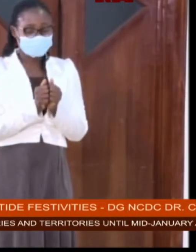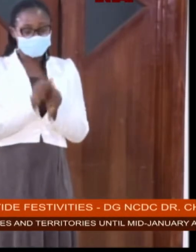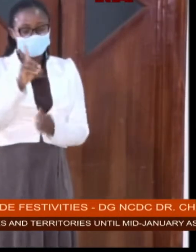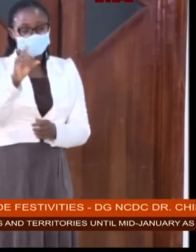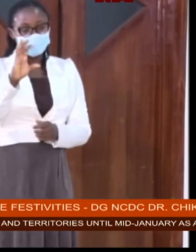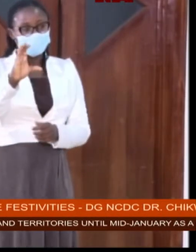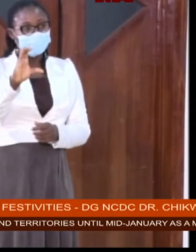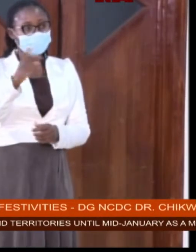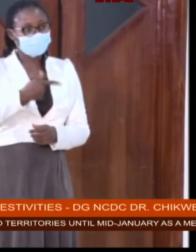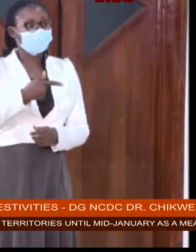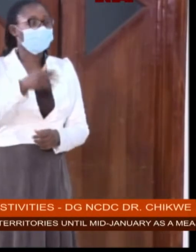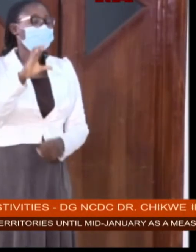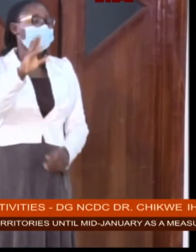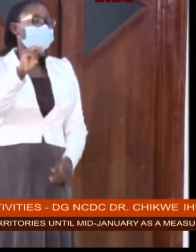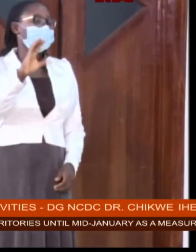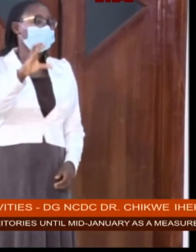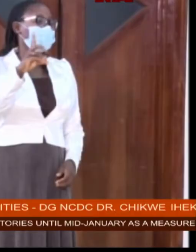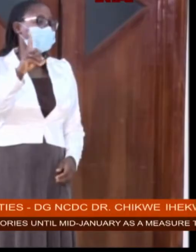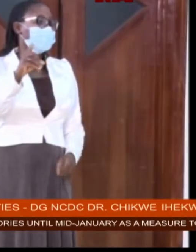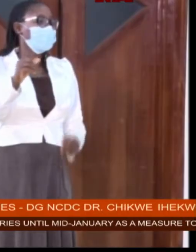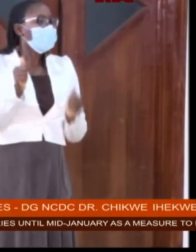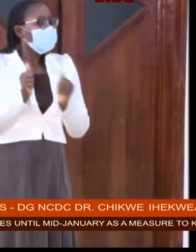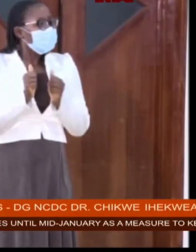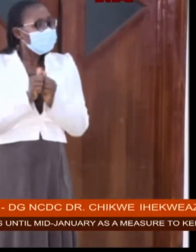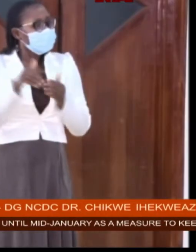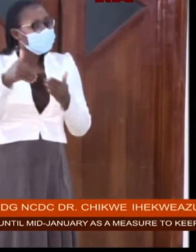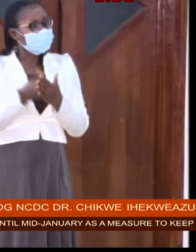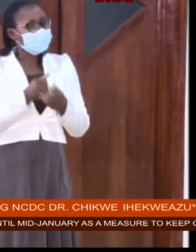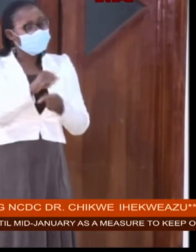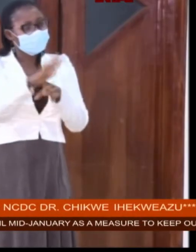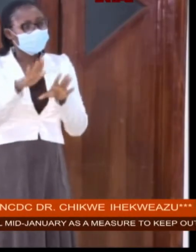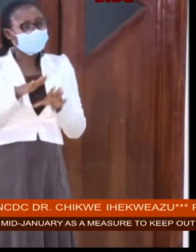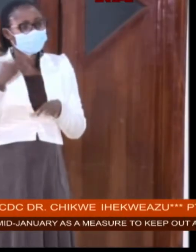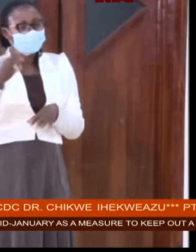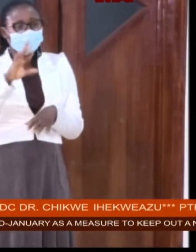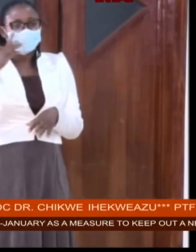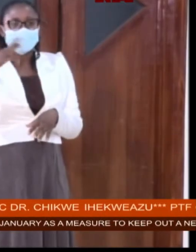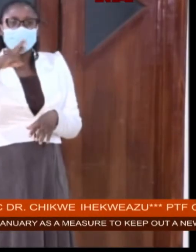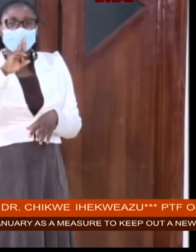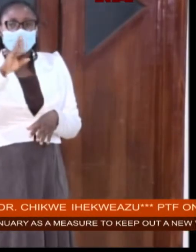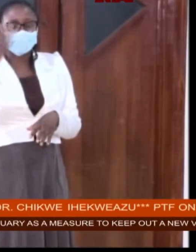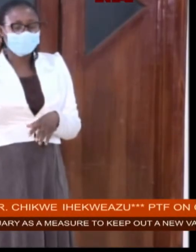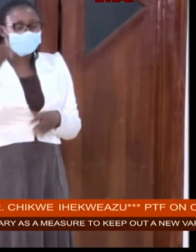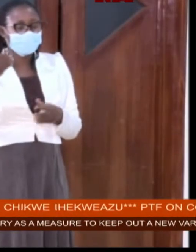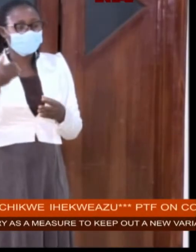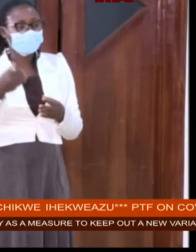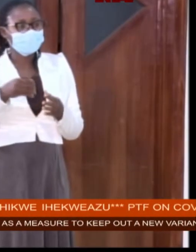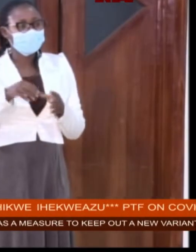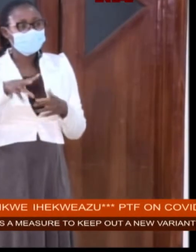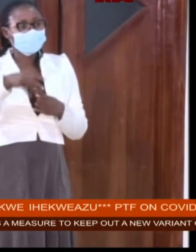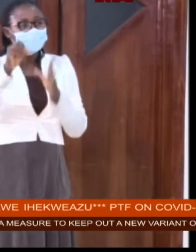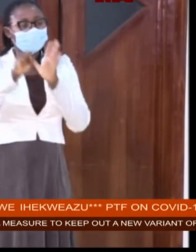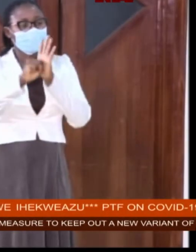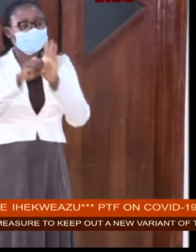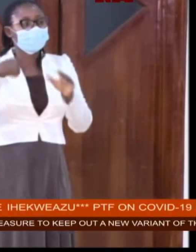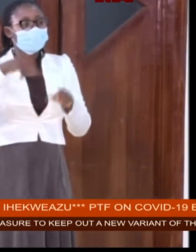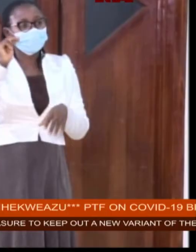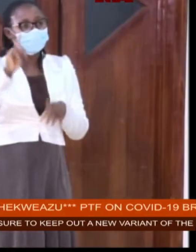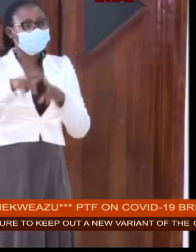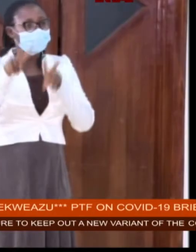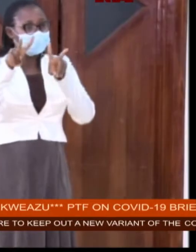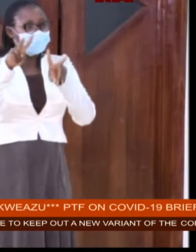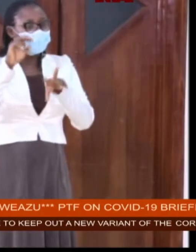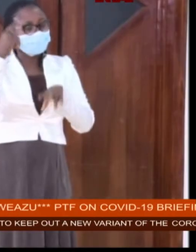So, talking about the new strain of virus, are there specific symptoms we need to look out for? Because we've heard so much, we don't know if it's the usual